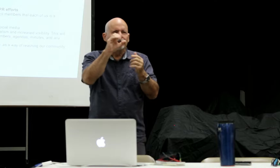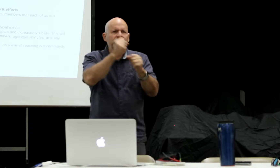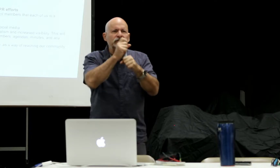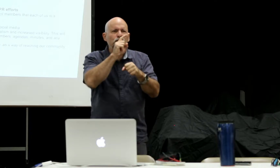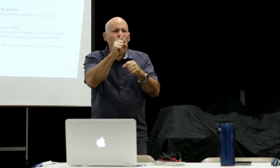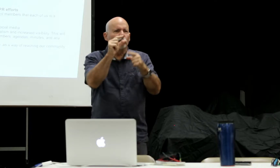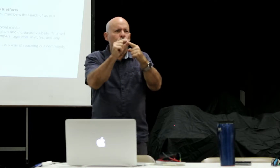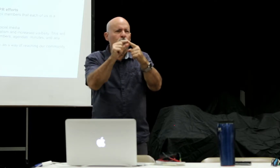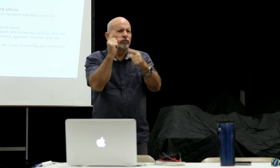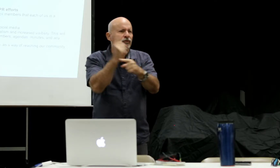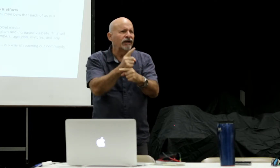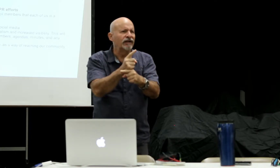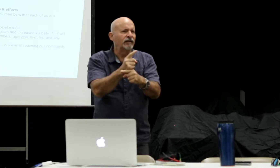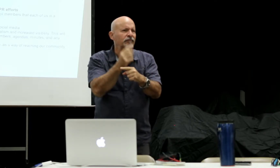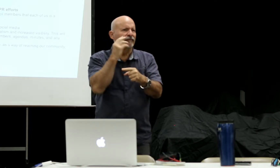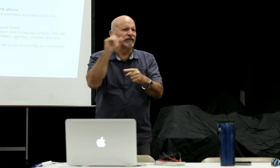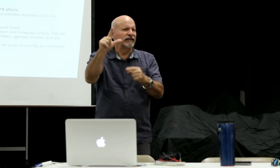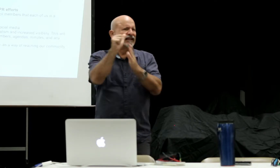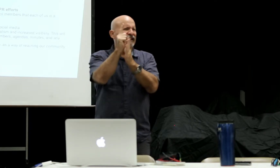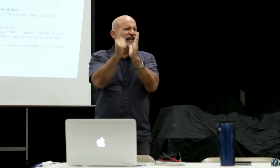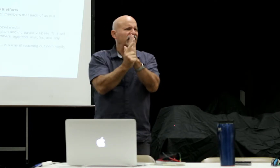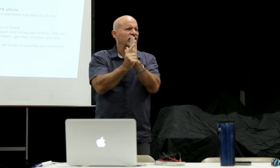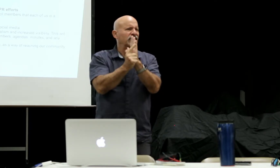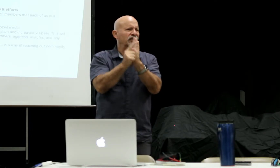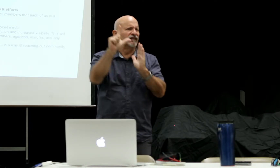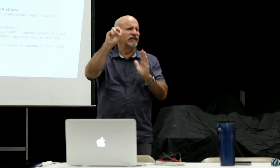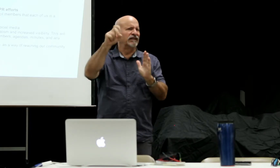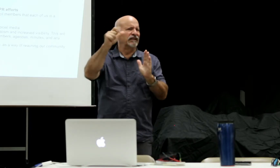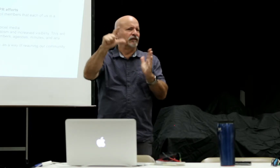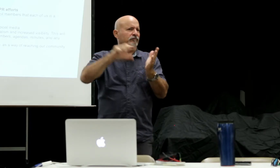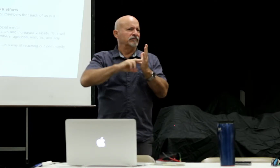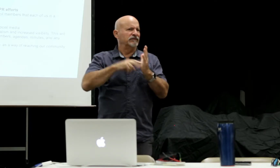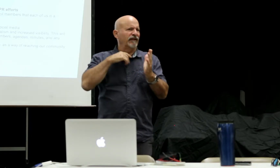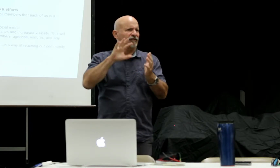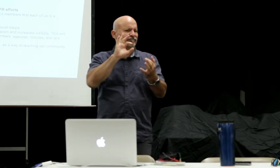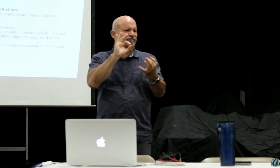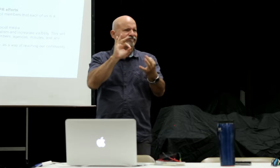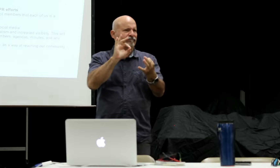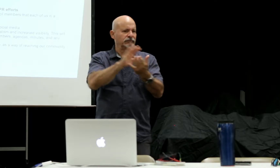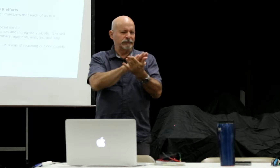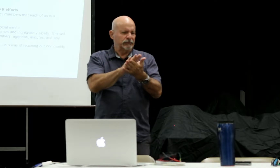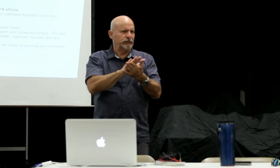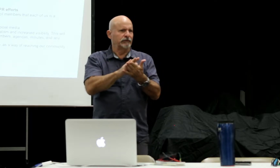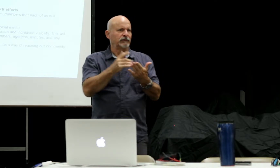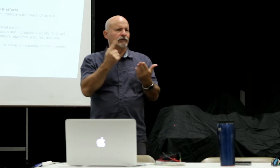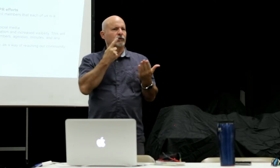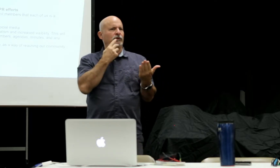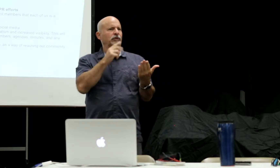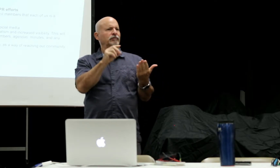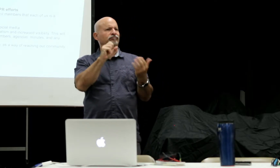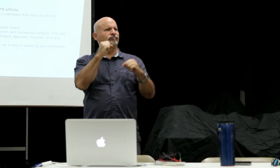lawyer is reviewing them to make sure that our verbiage is correct to be effective in